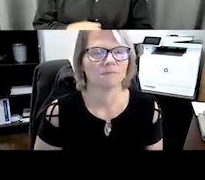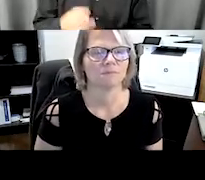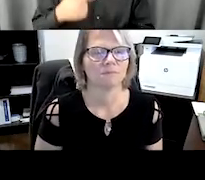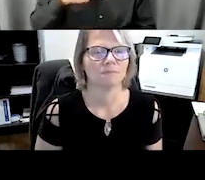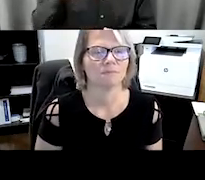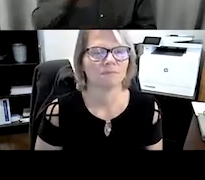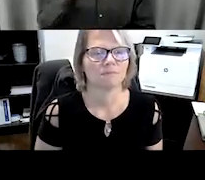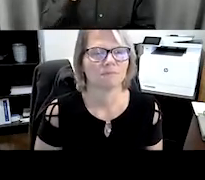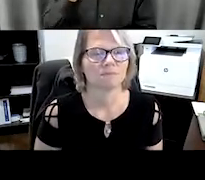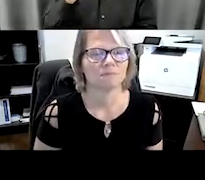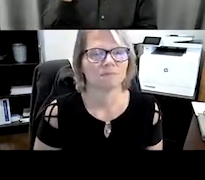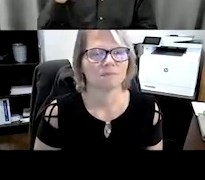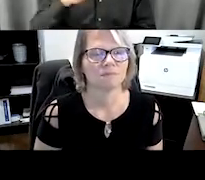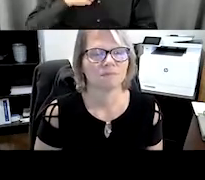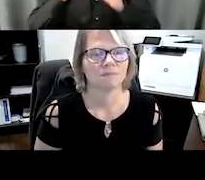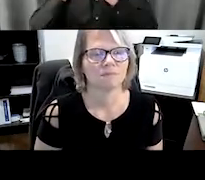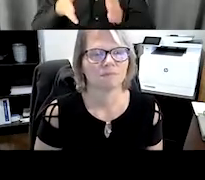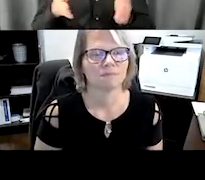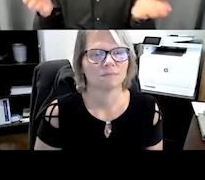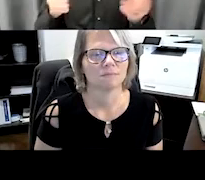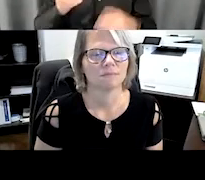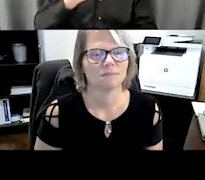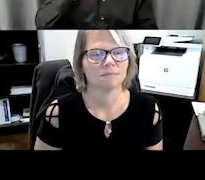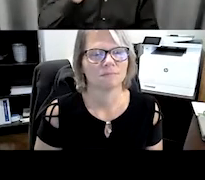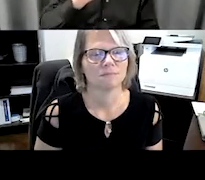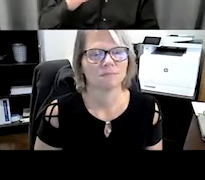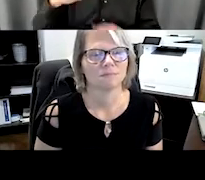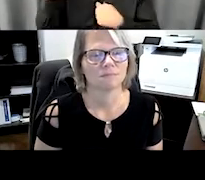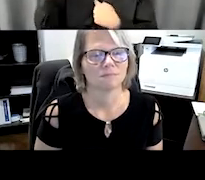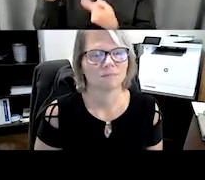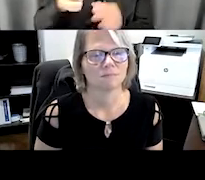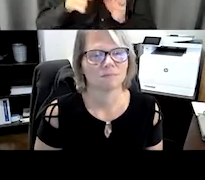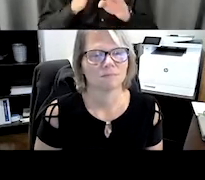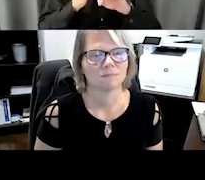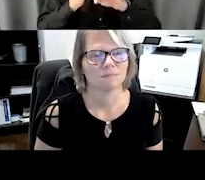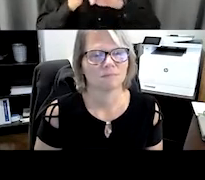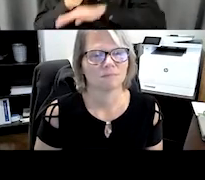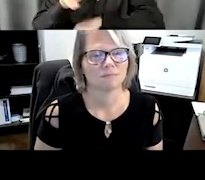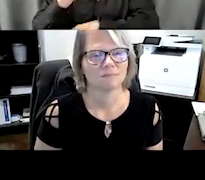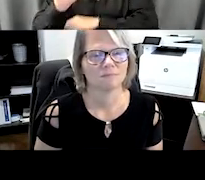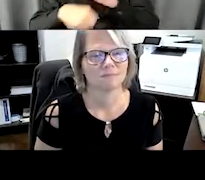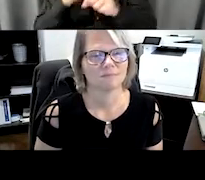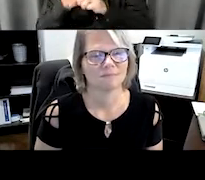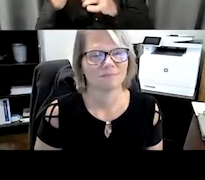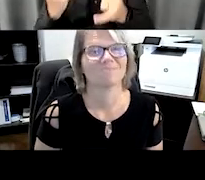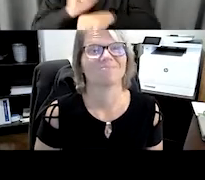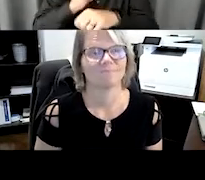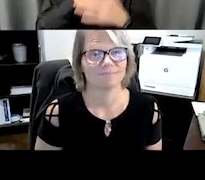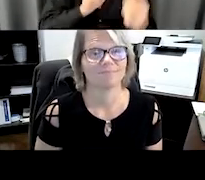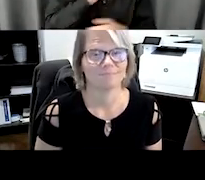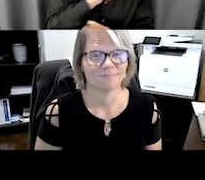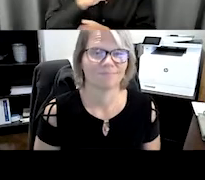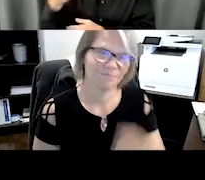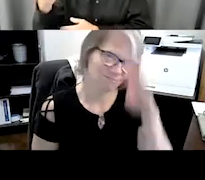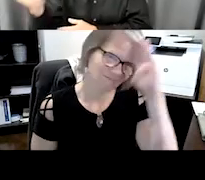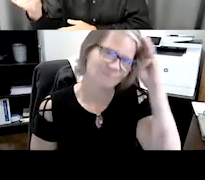And I'm Dean Evans. I'm an interpreter here in Alabama. I've been interpreting for over 31 years now. I work both